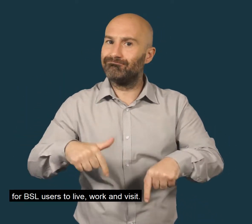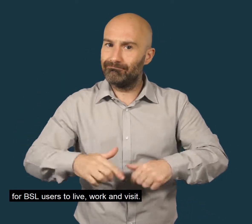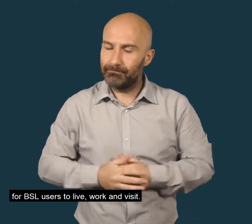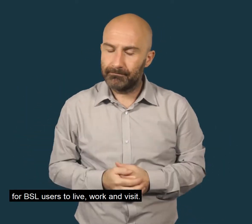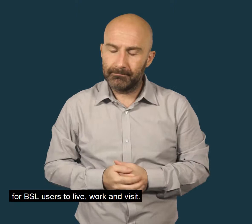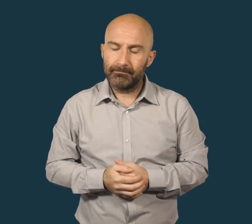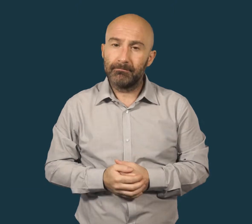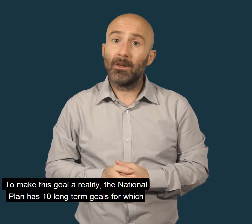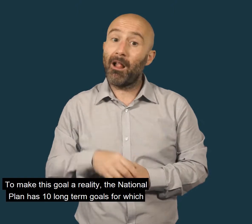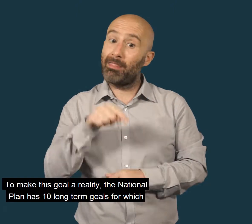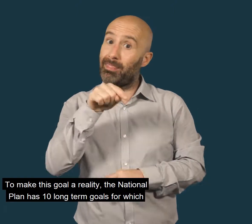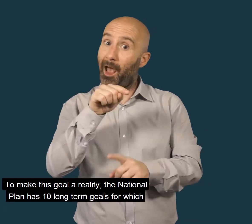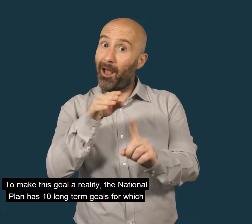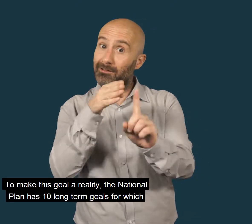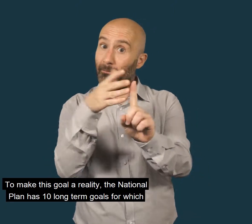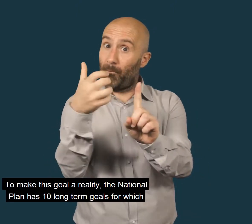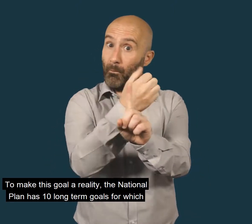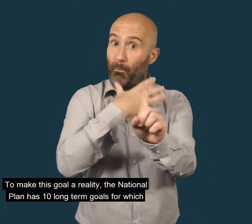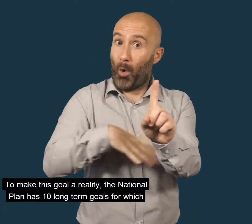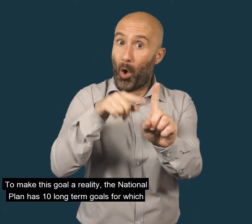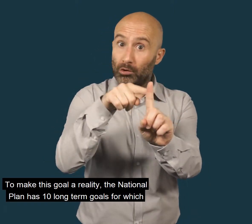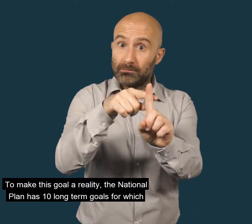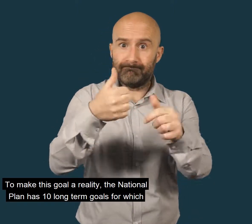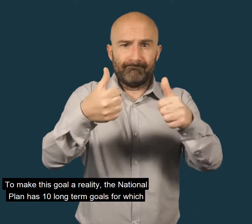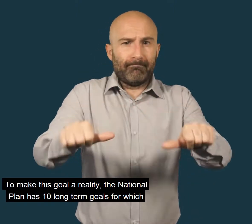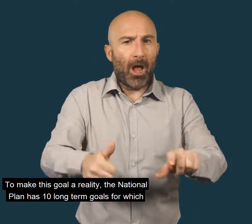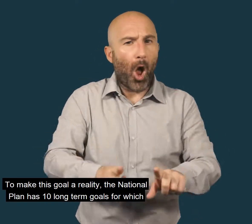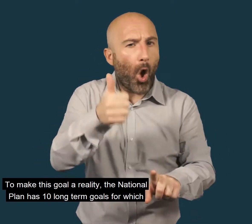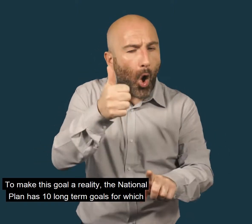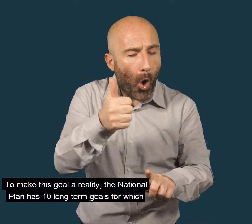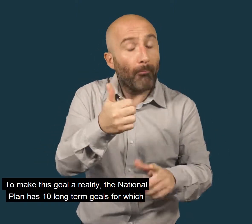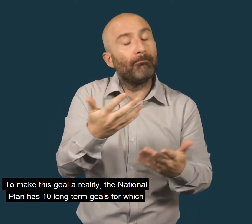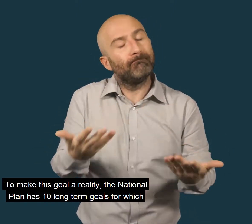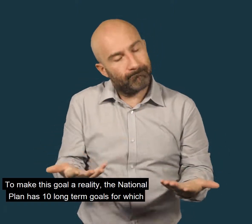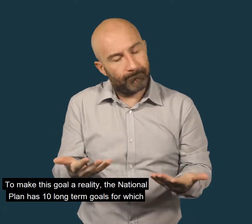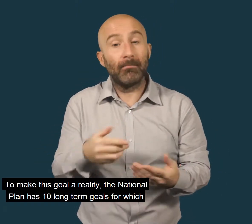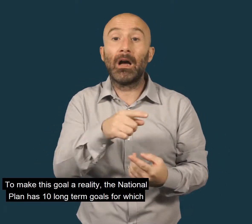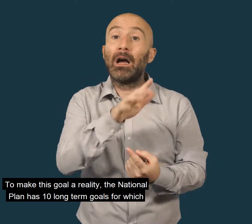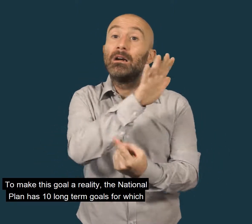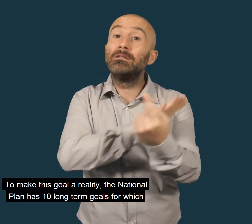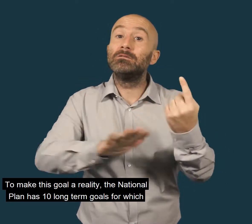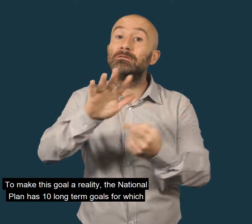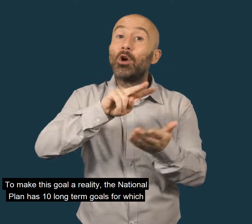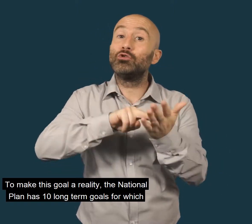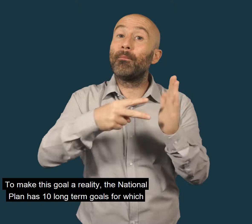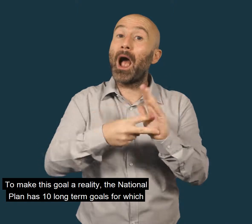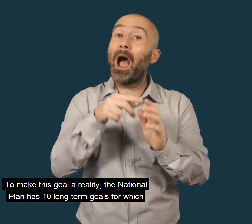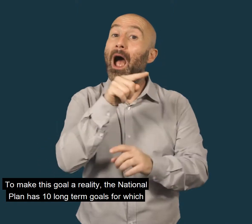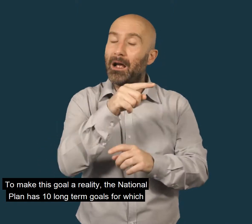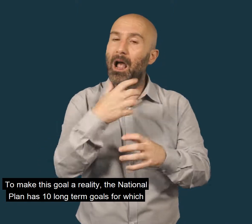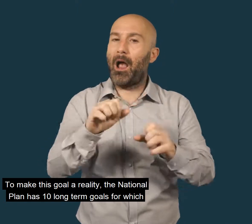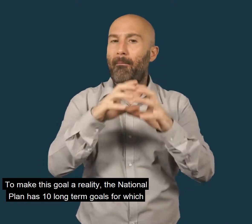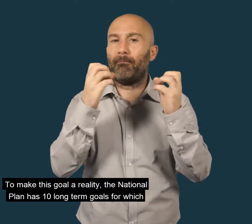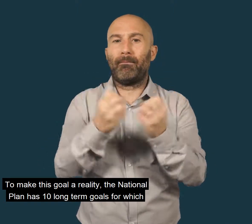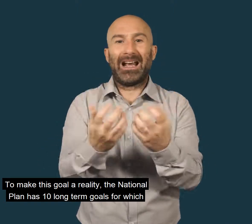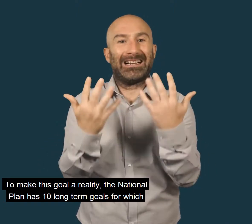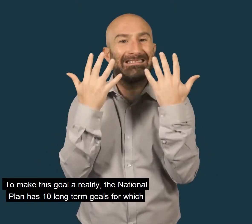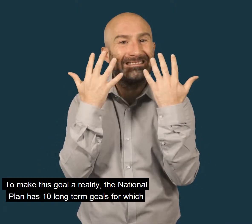To make this goal a reality, the National Plan has 10 long-term goals for which over